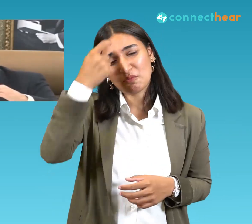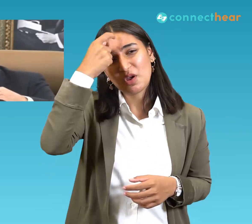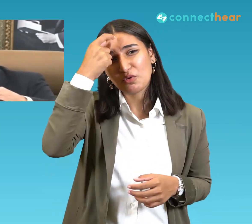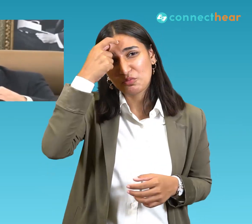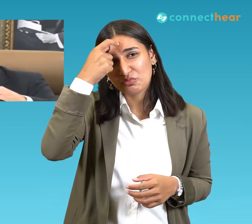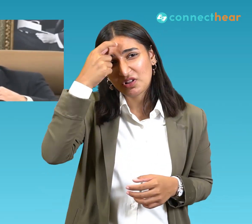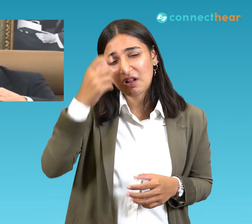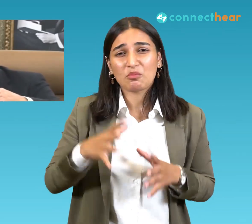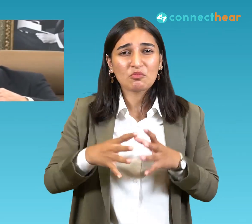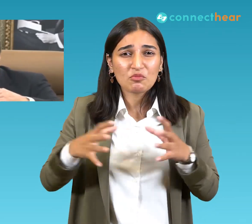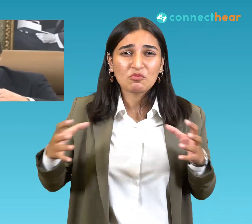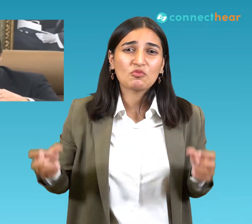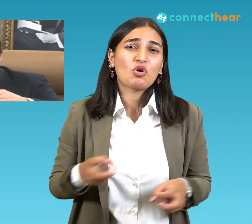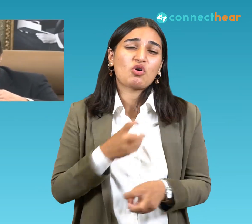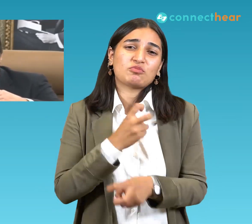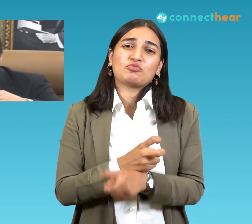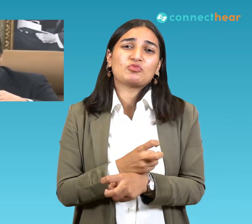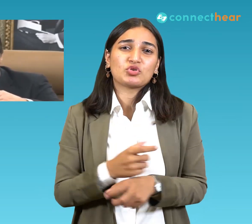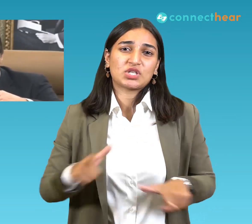and to